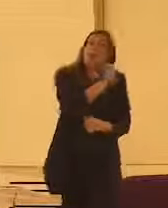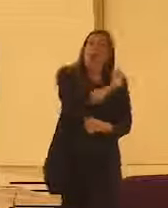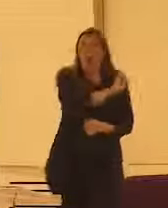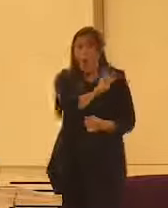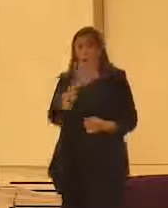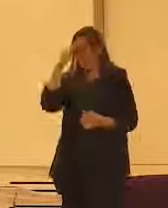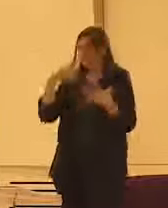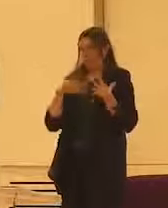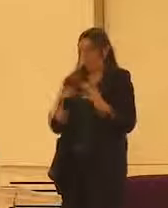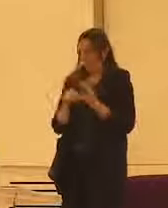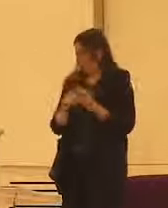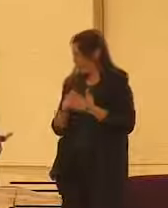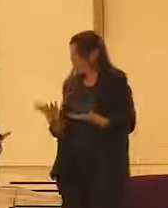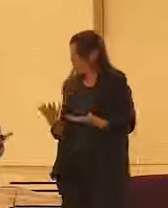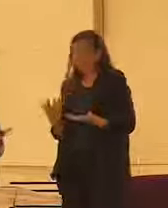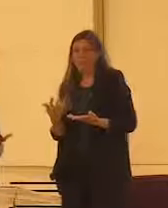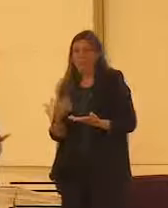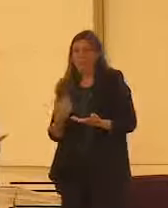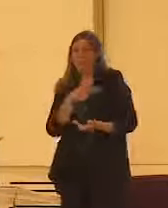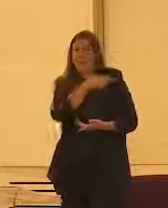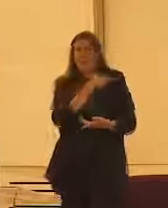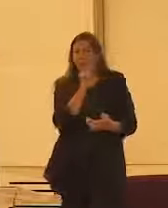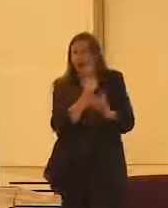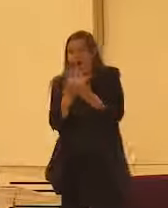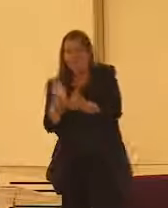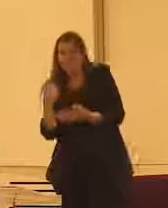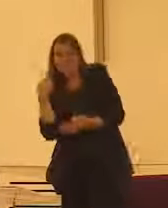but it doesn't necessarily help the deaf person.